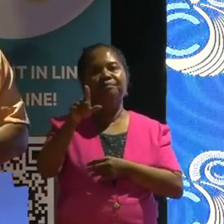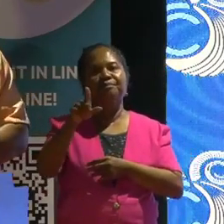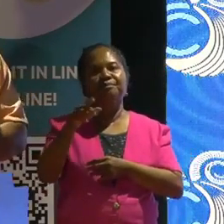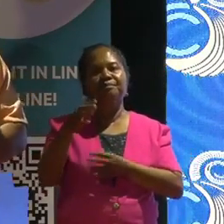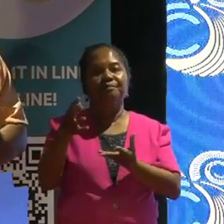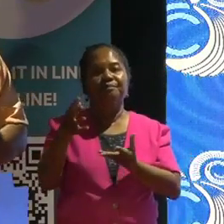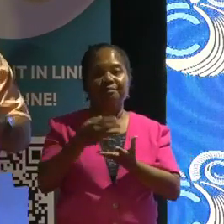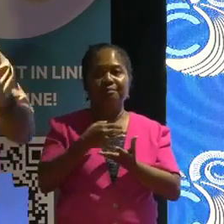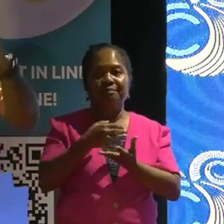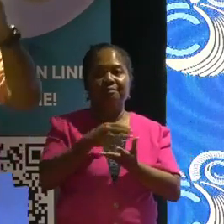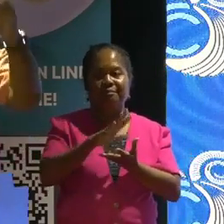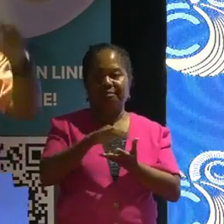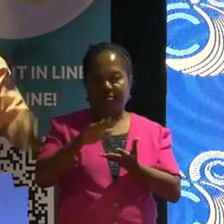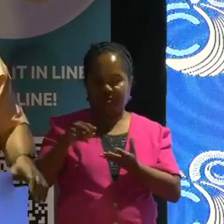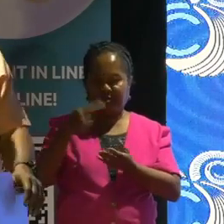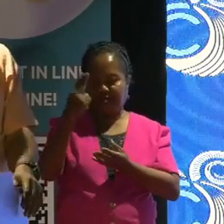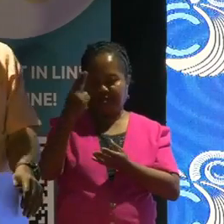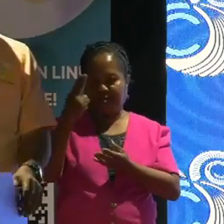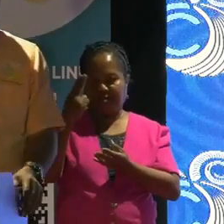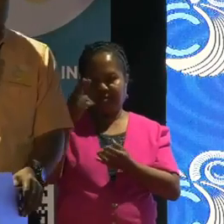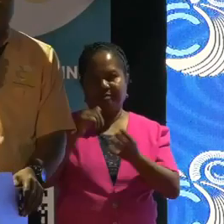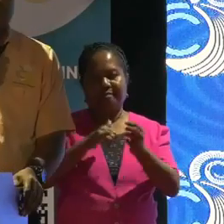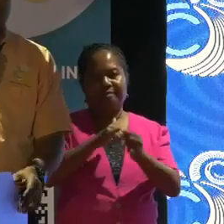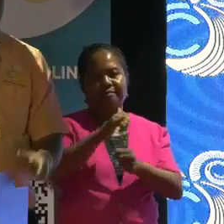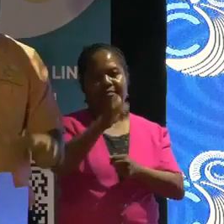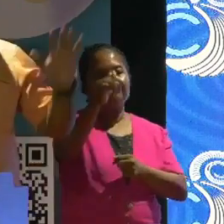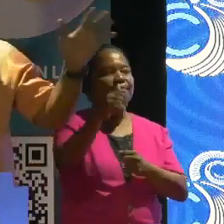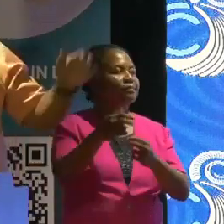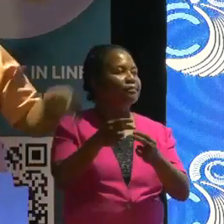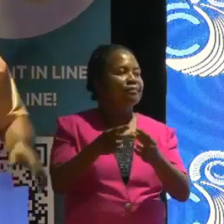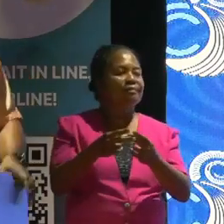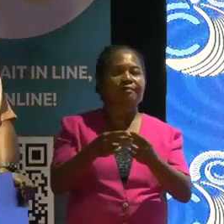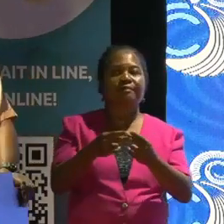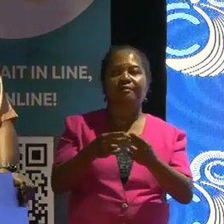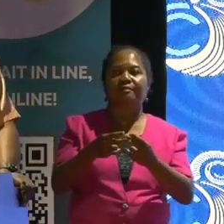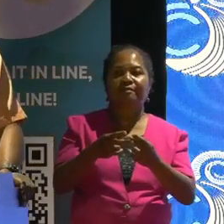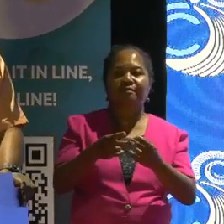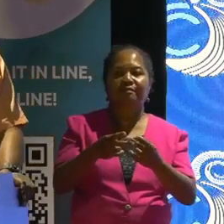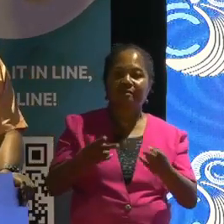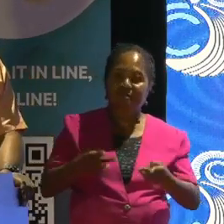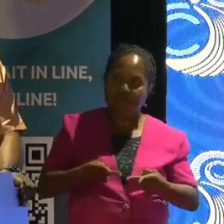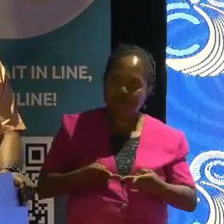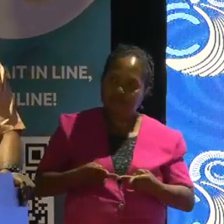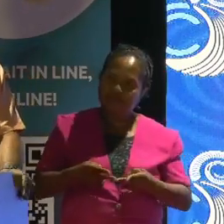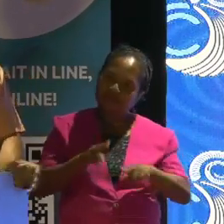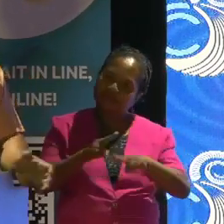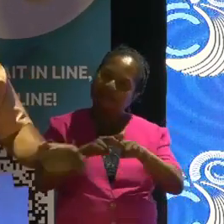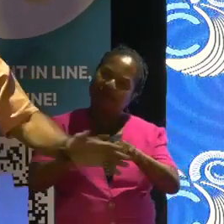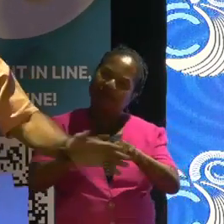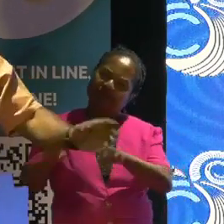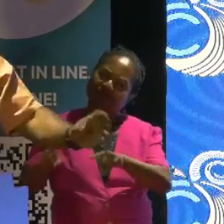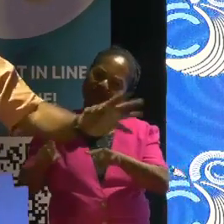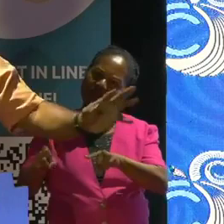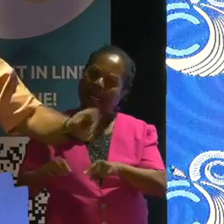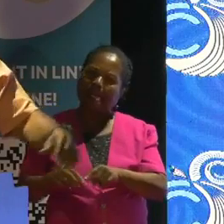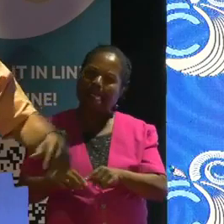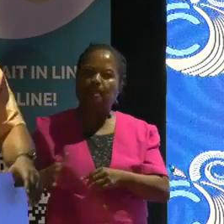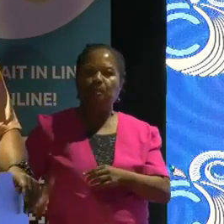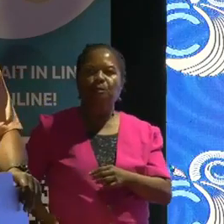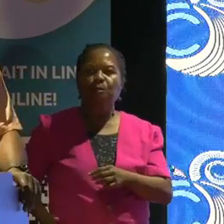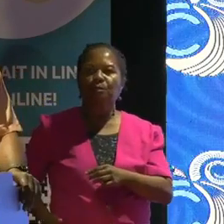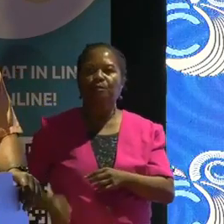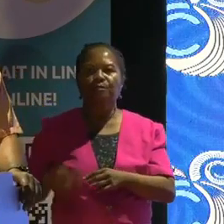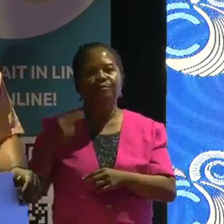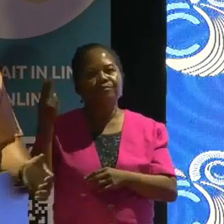carrying Pikini man bloem na tupla go lo place na papaya stop. Sit down underneath the house na em dog to him